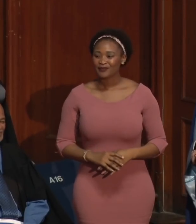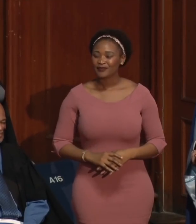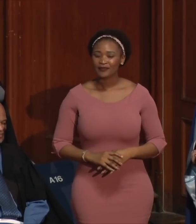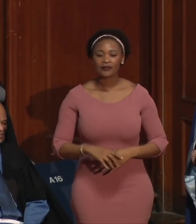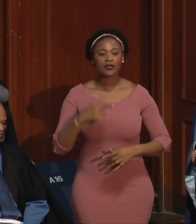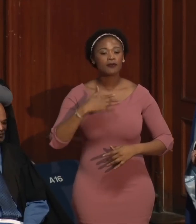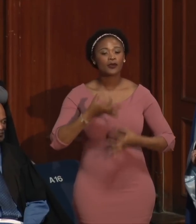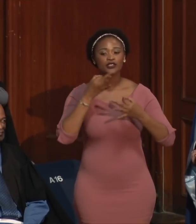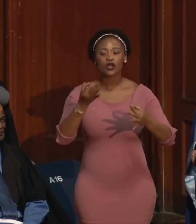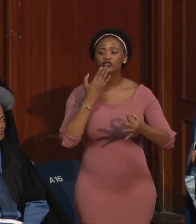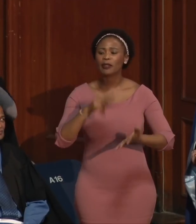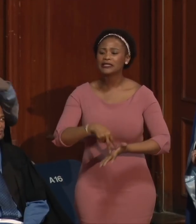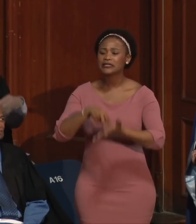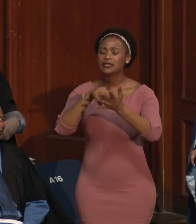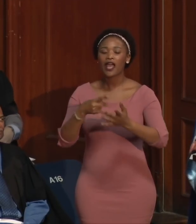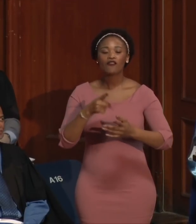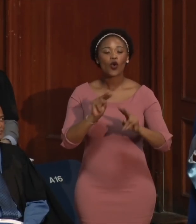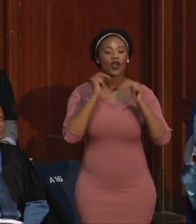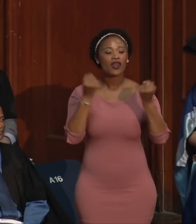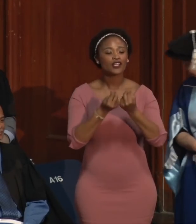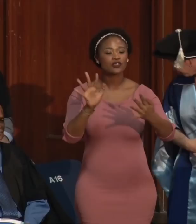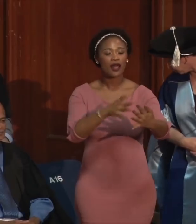Can I ask you to stand for the national anthem?